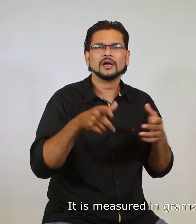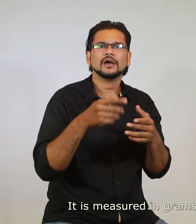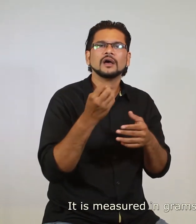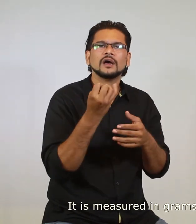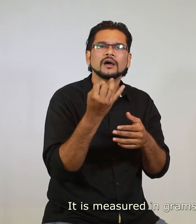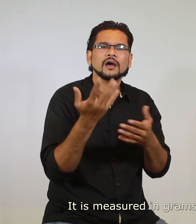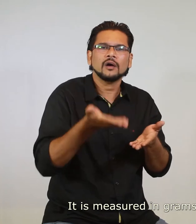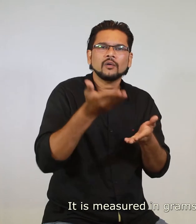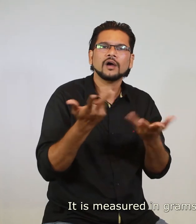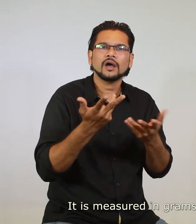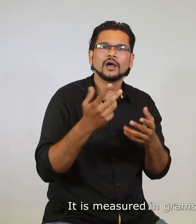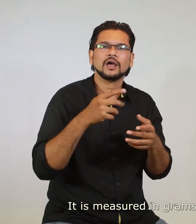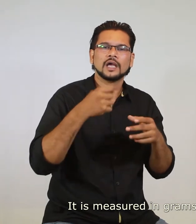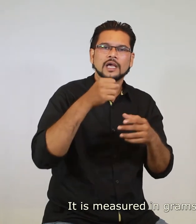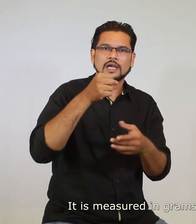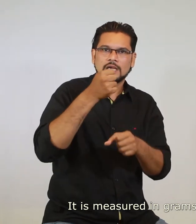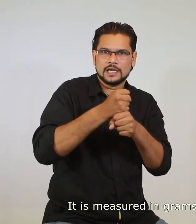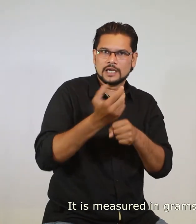It is measured in grams or kilograms.